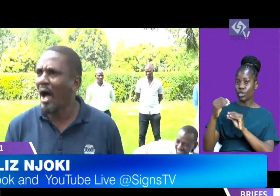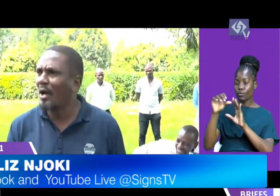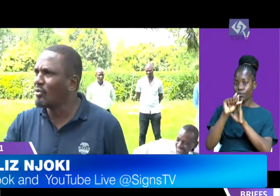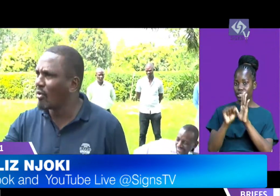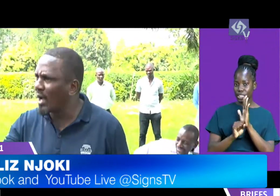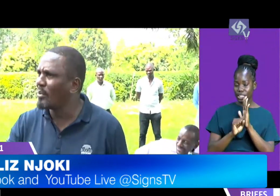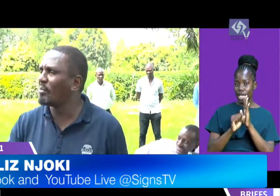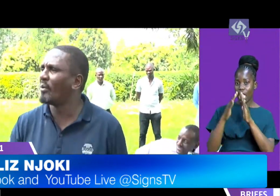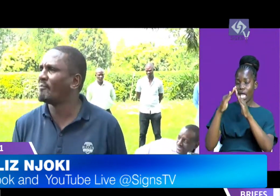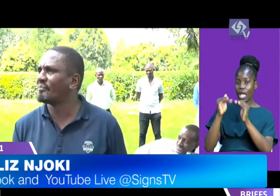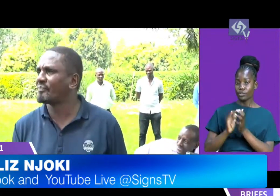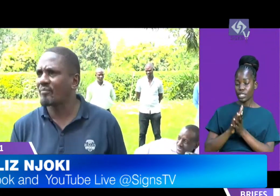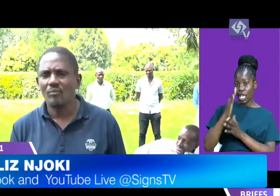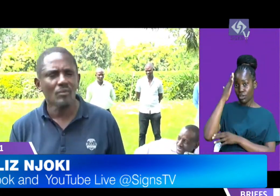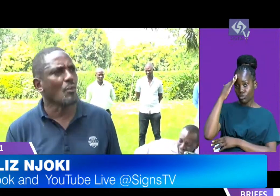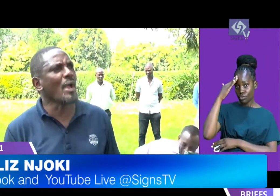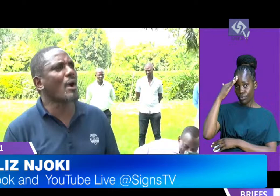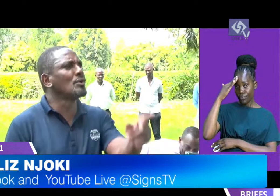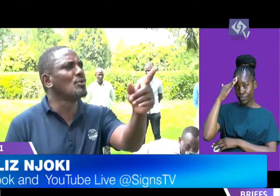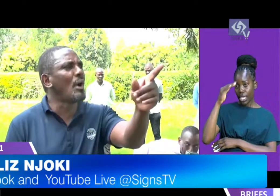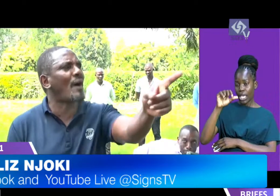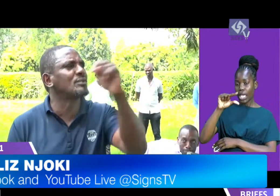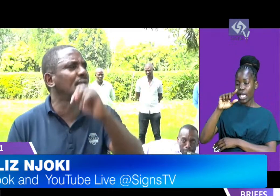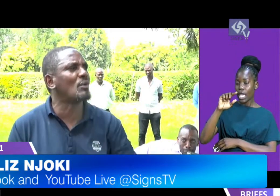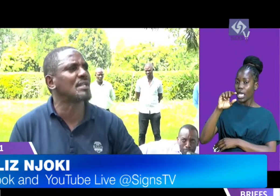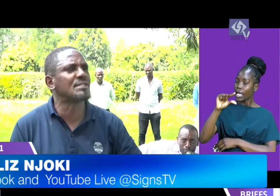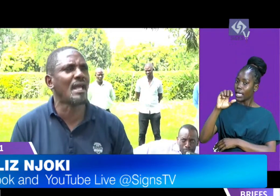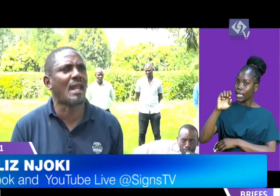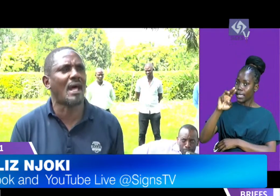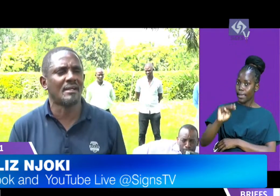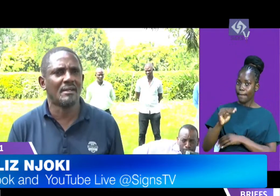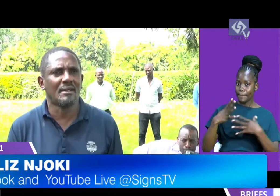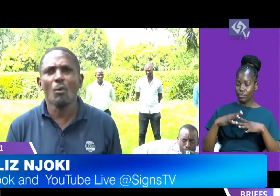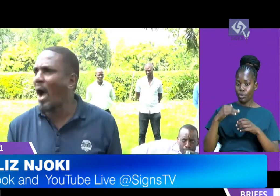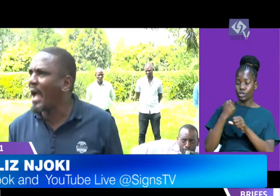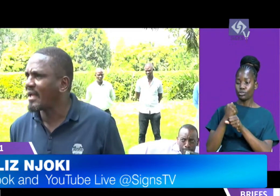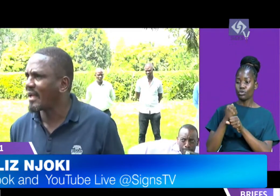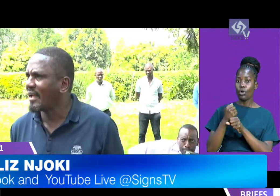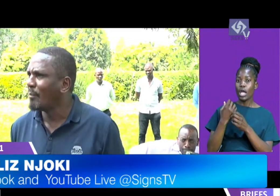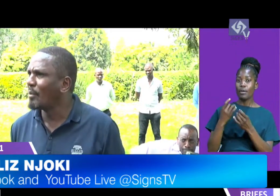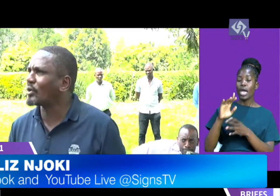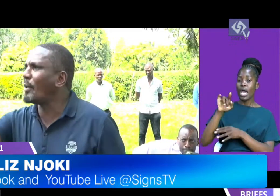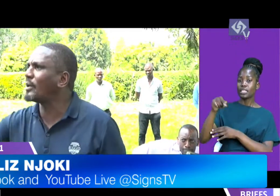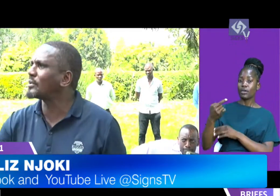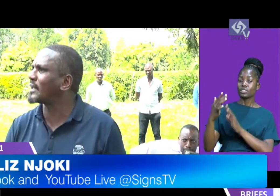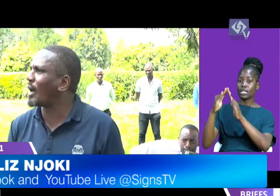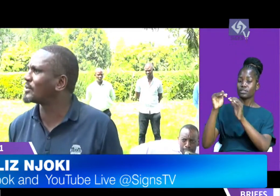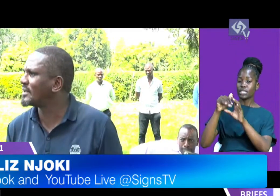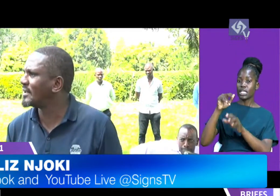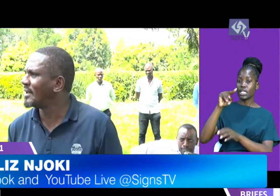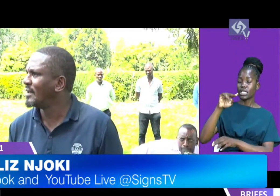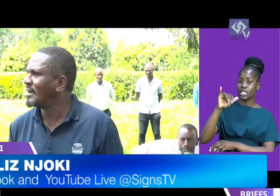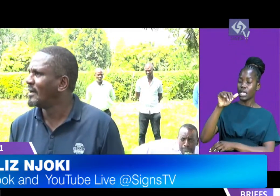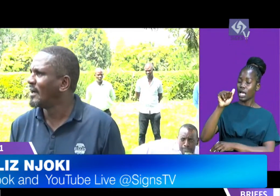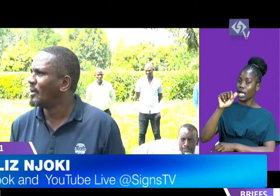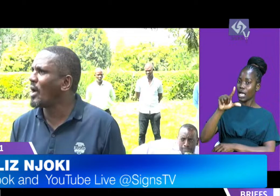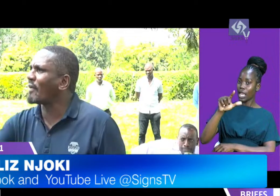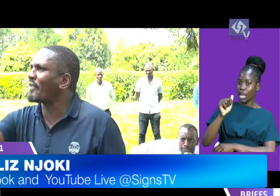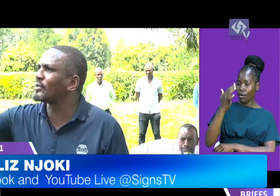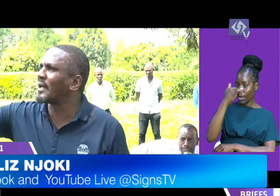And you know, Game people, we are going to do 1,000 houses in Yala. Why? Because I went to State House. Do you have 1,000